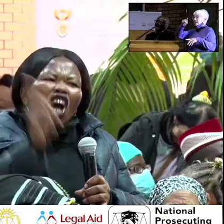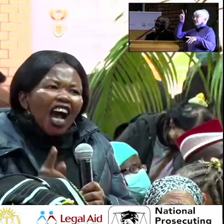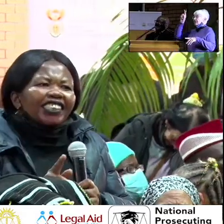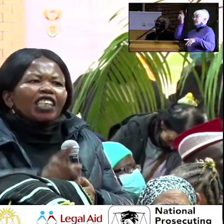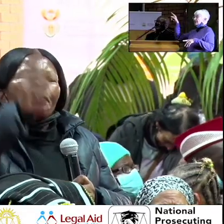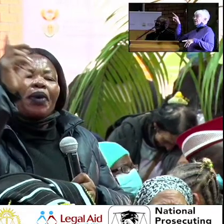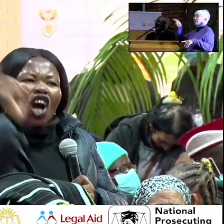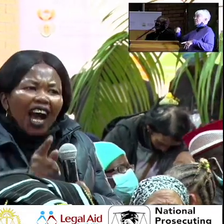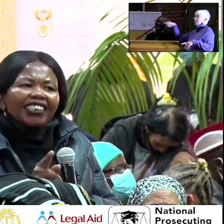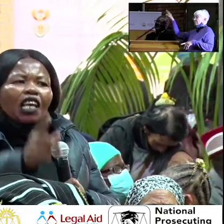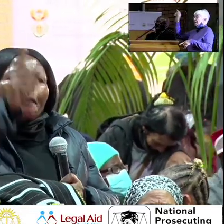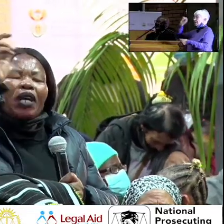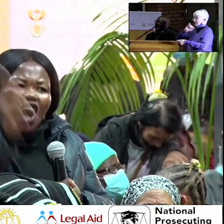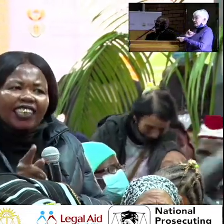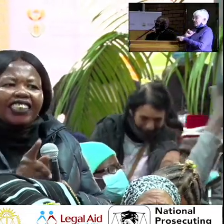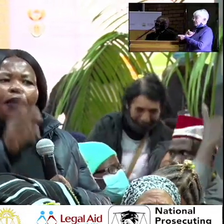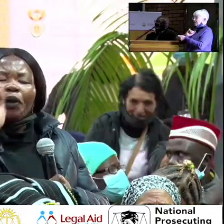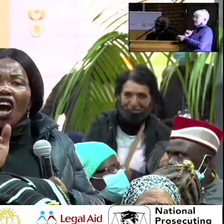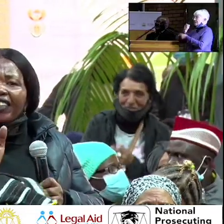Sisi.